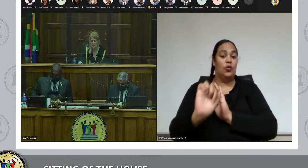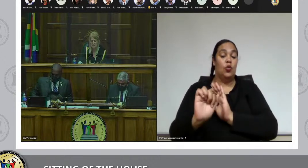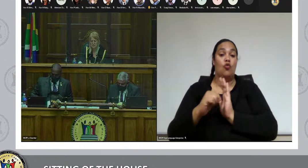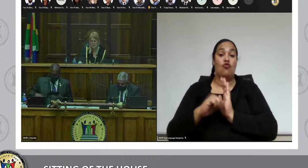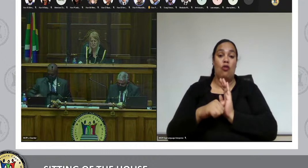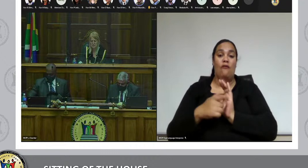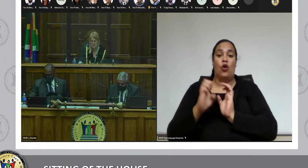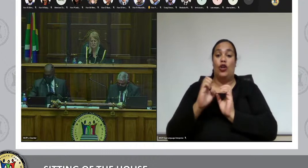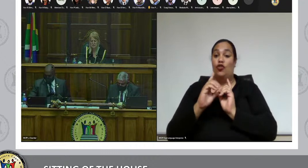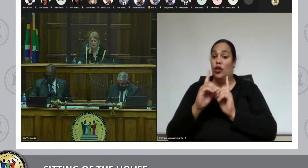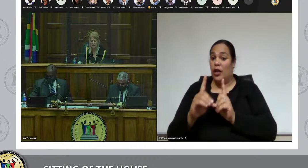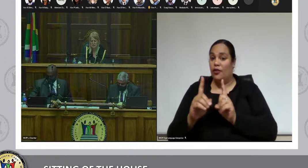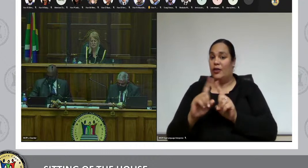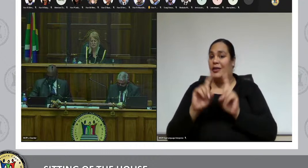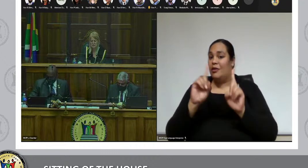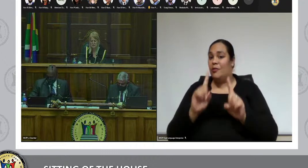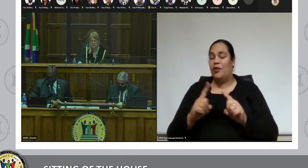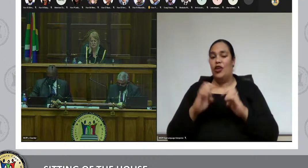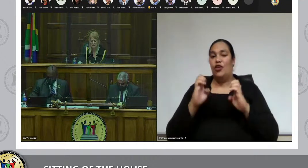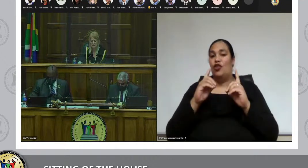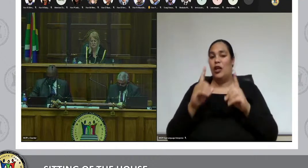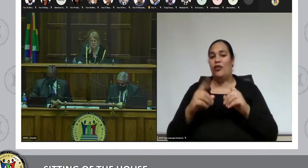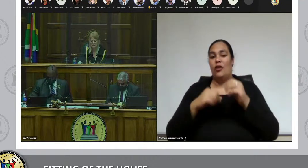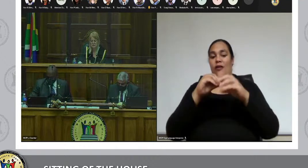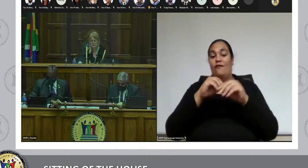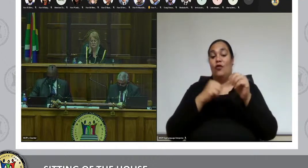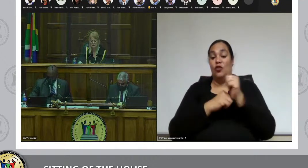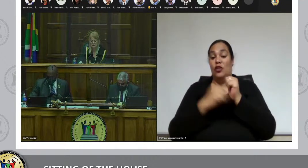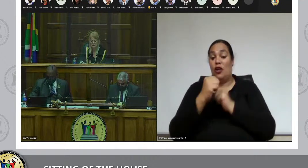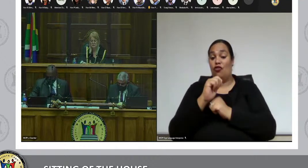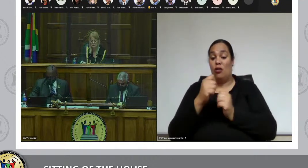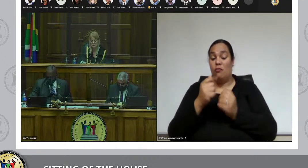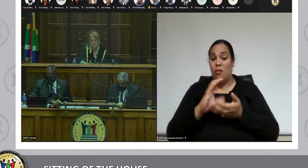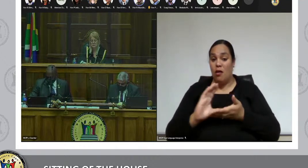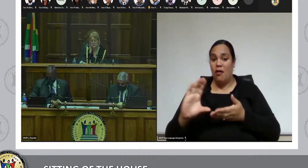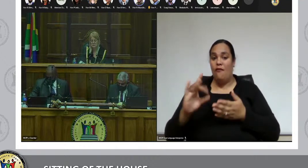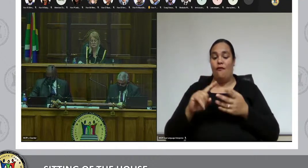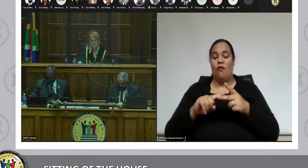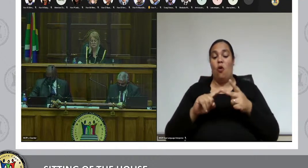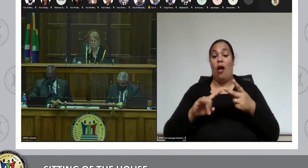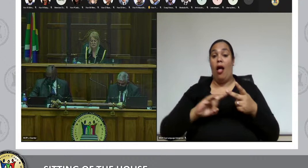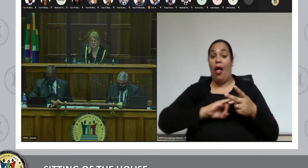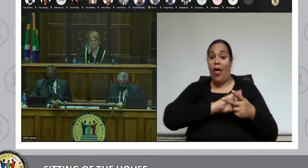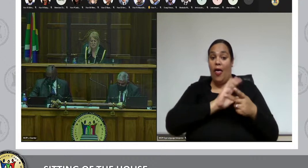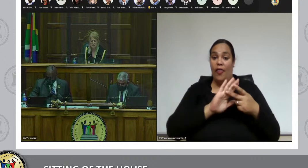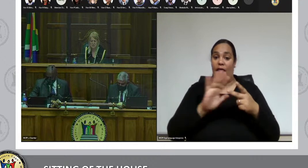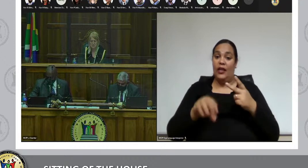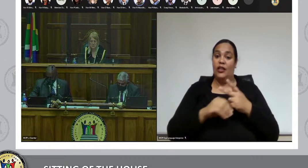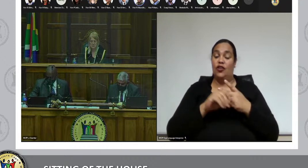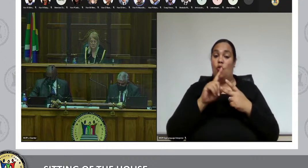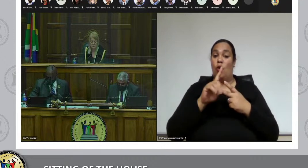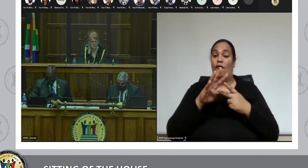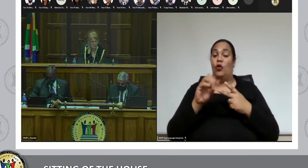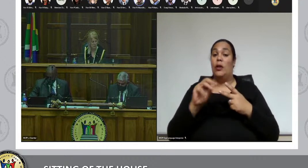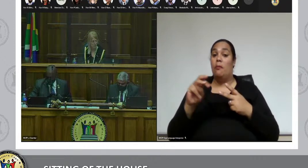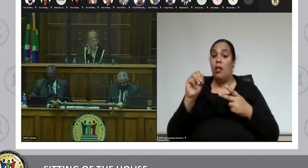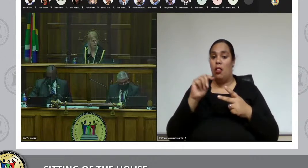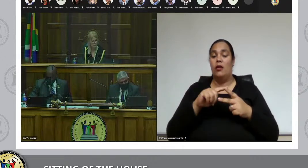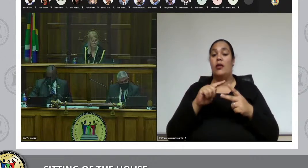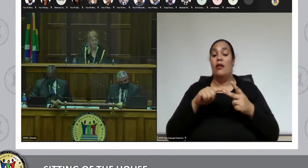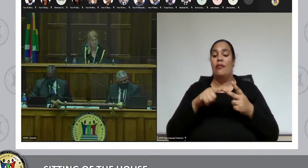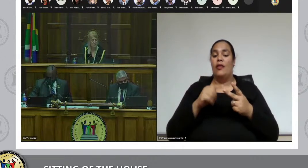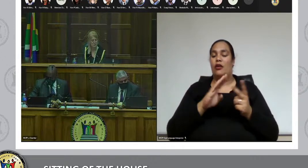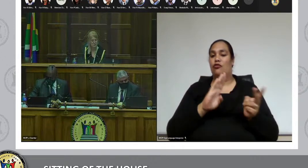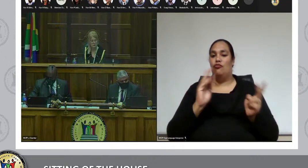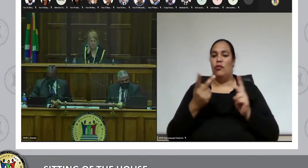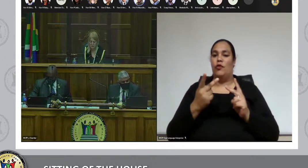for education, especially the education infrastructure grant, the increase for health, especially the additional 140 million that has been shifted